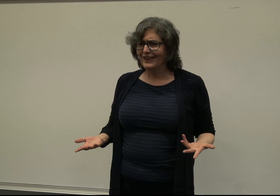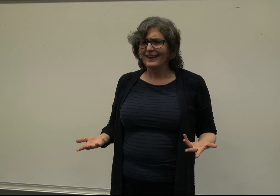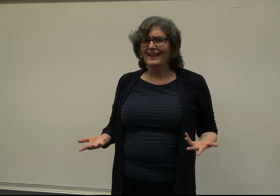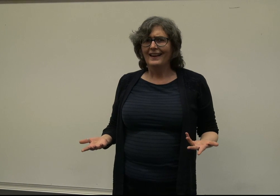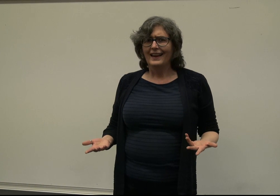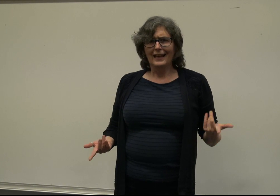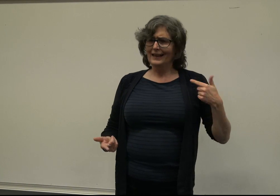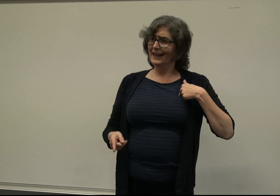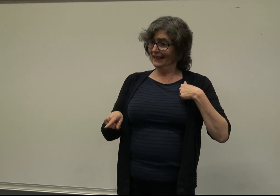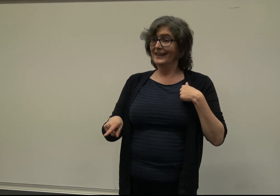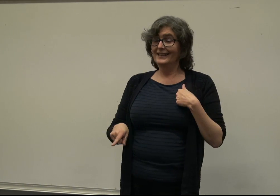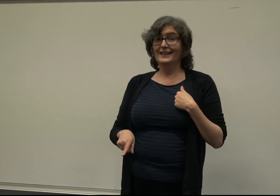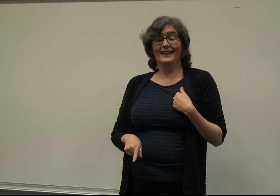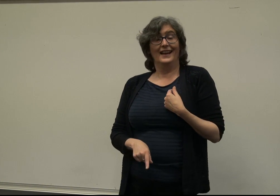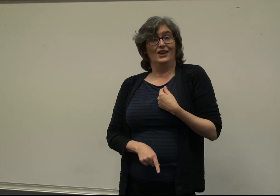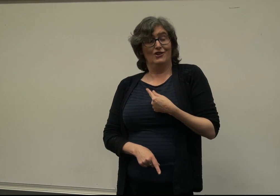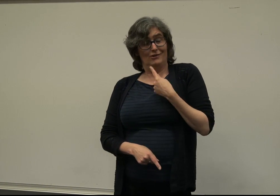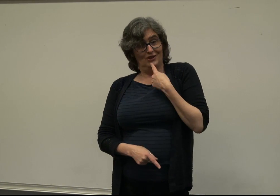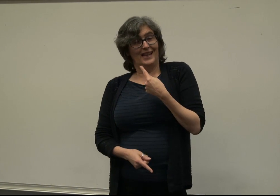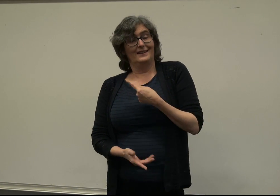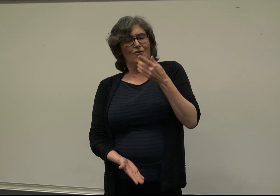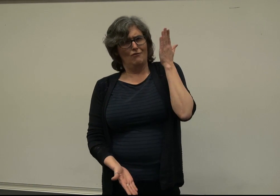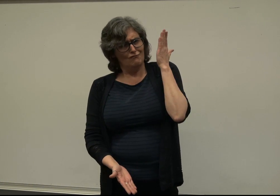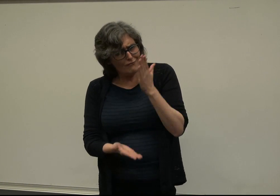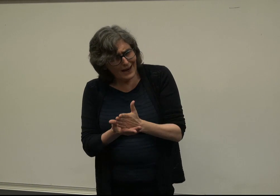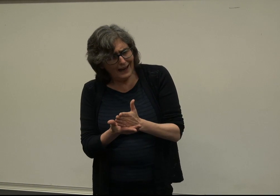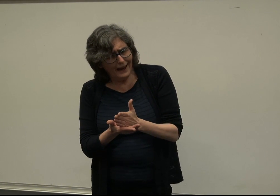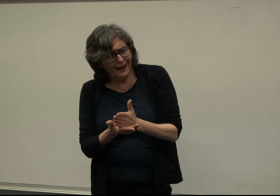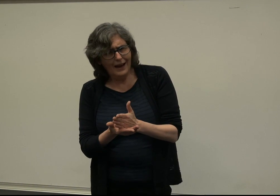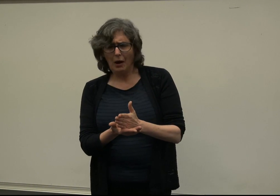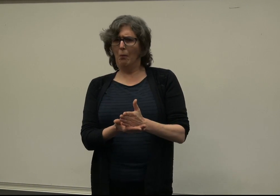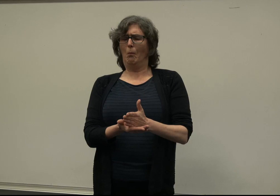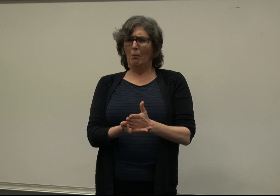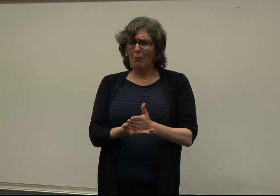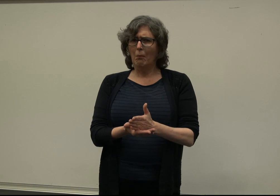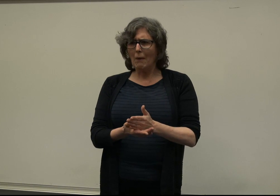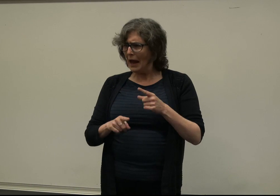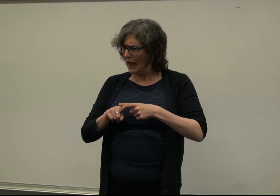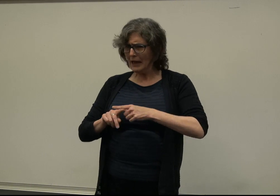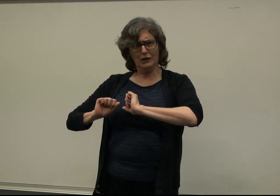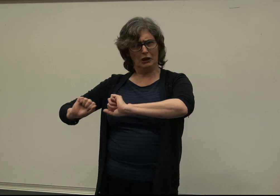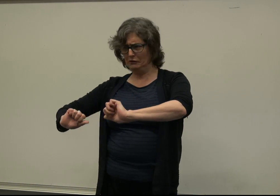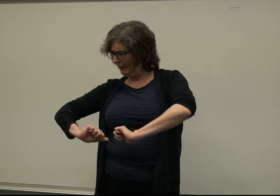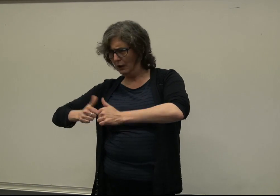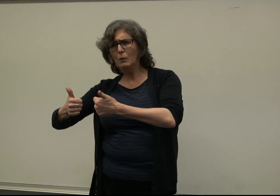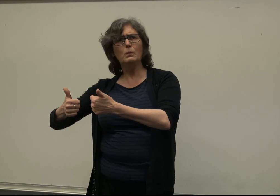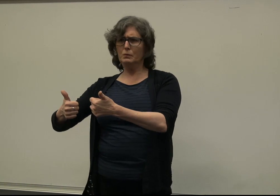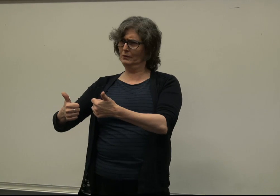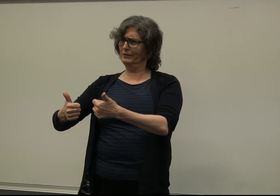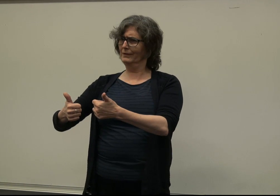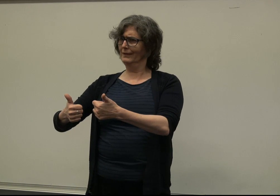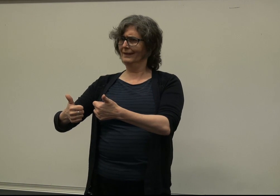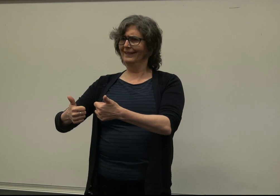said, "Really? He's so good at English." And that says it all. That says that